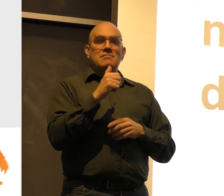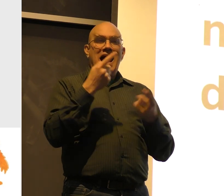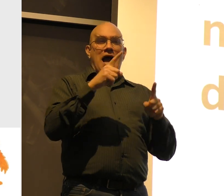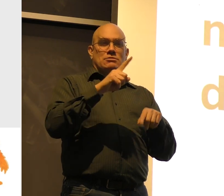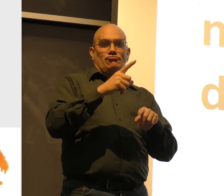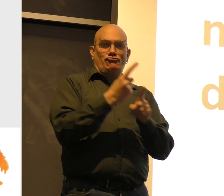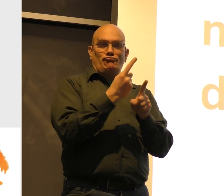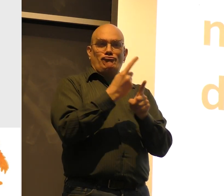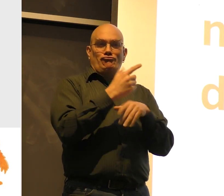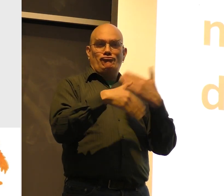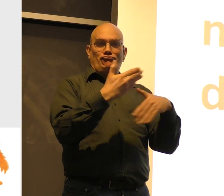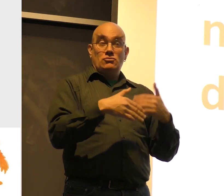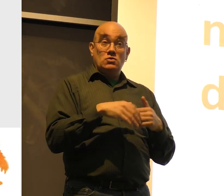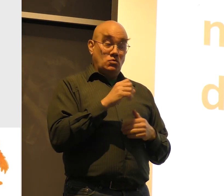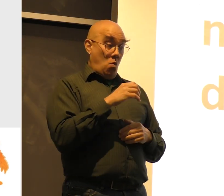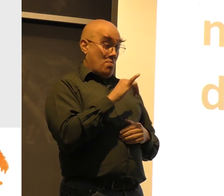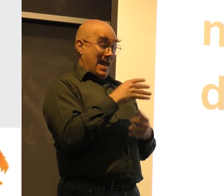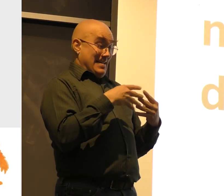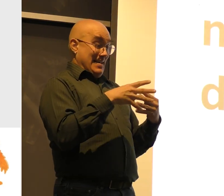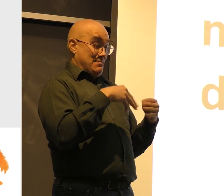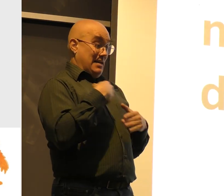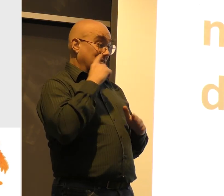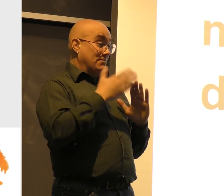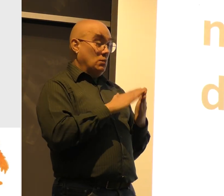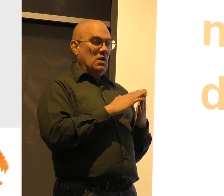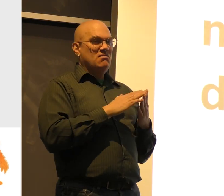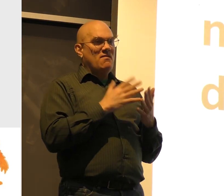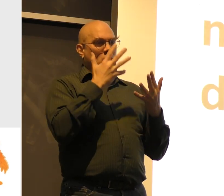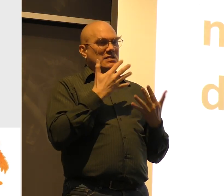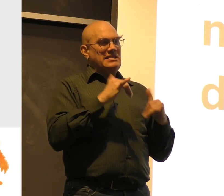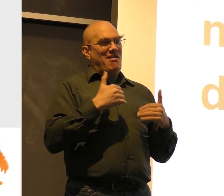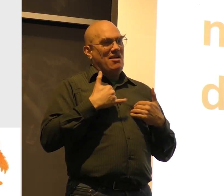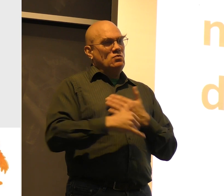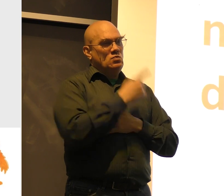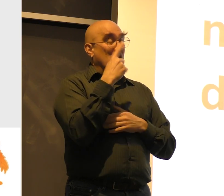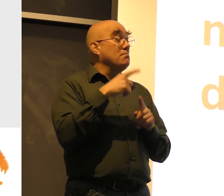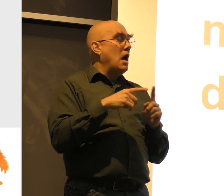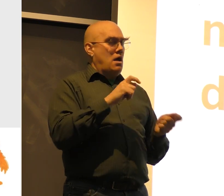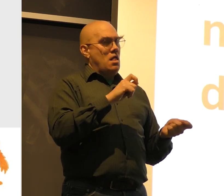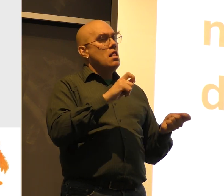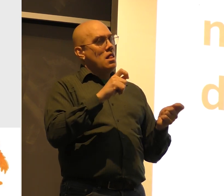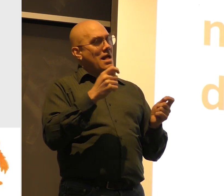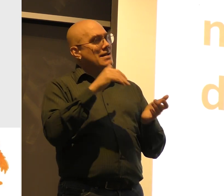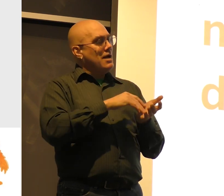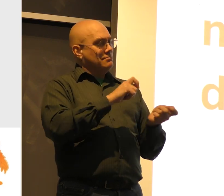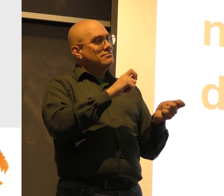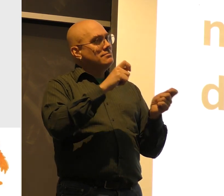It's something that doesn't happen naturally. That gatekeeping in our community, unfortunately, still happens today. But it